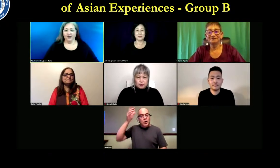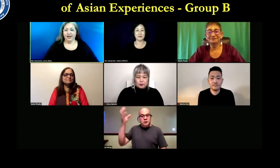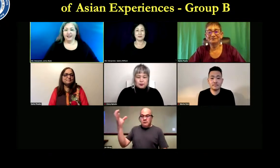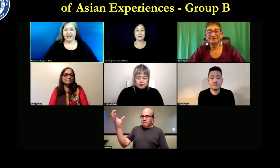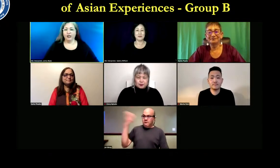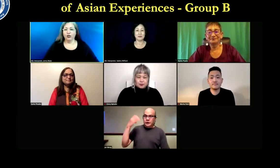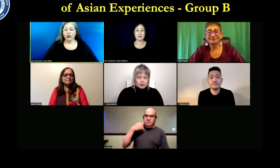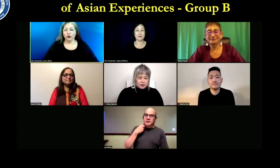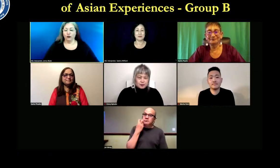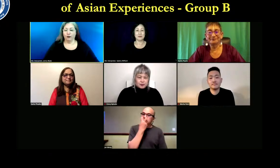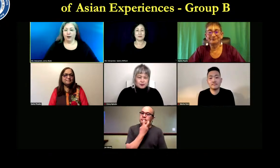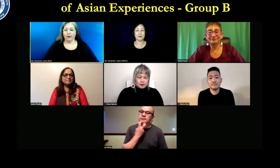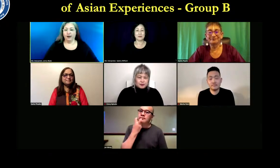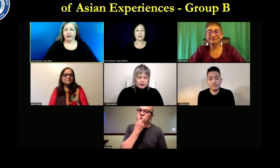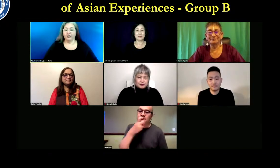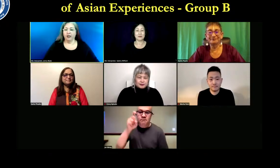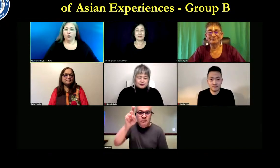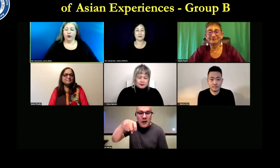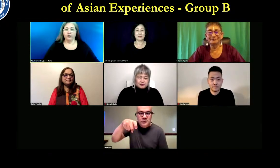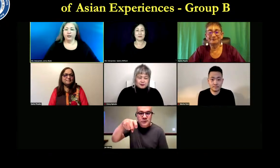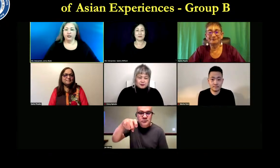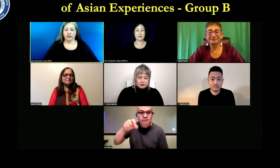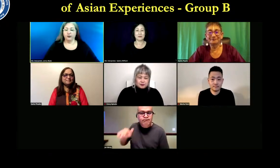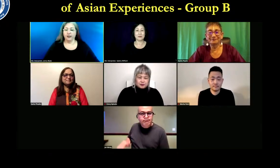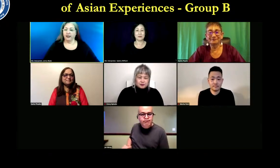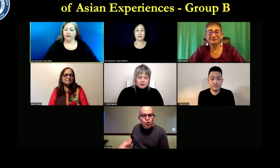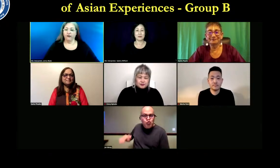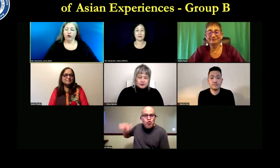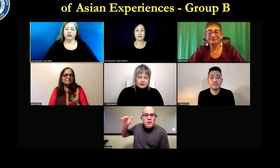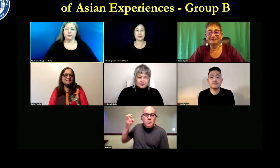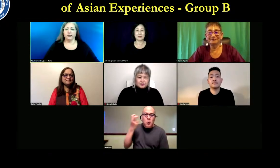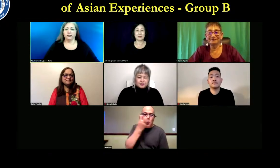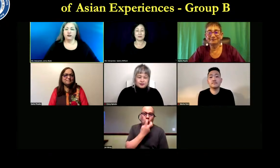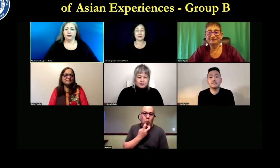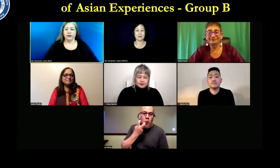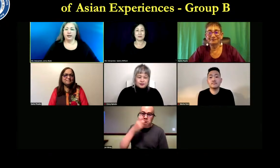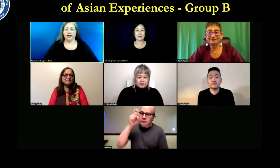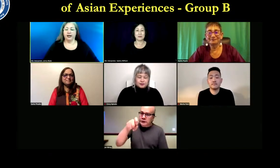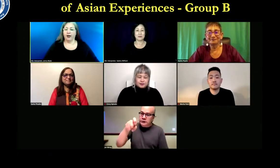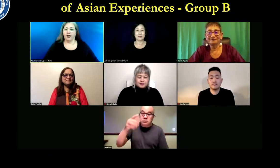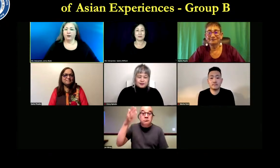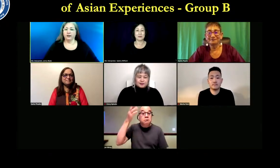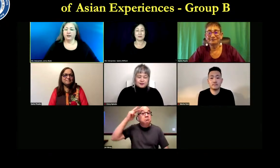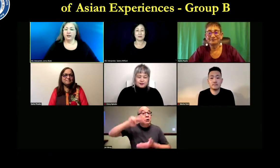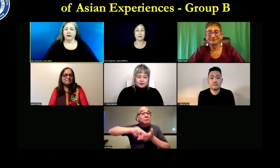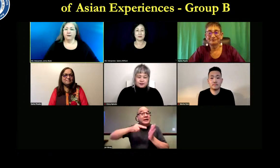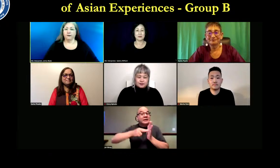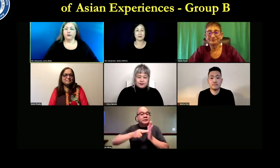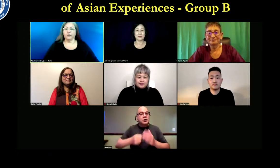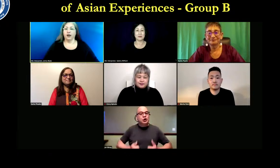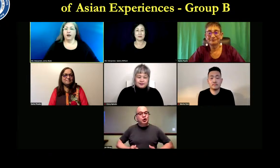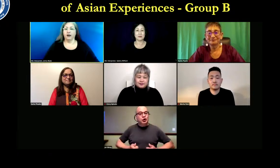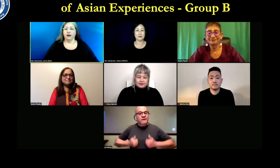sign because I knew my parents wanted me to speak. They forced me to speak, and I was